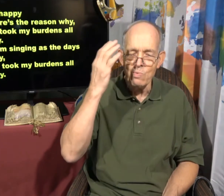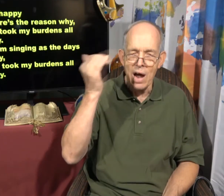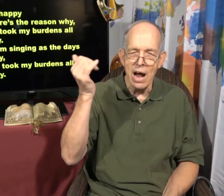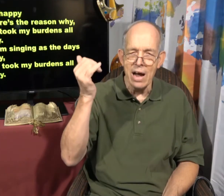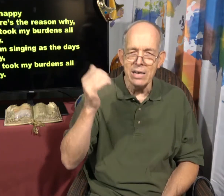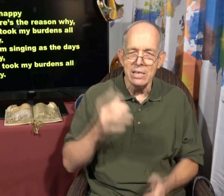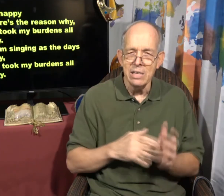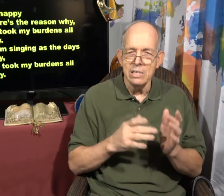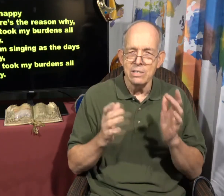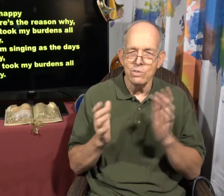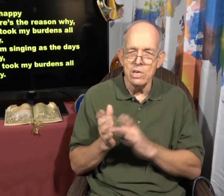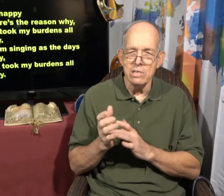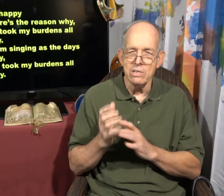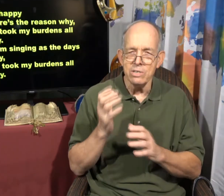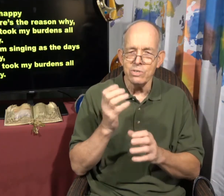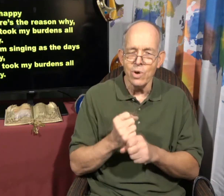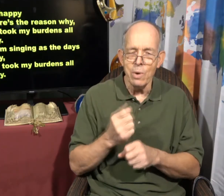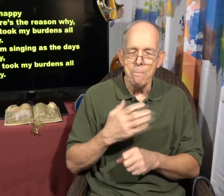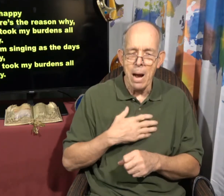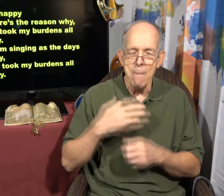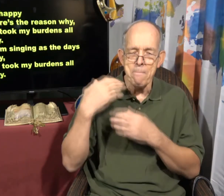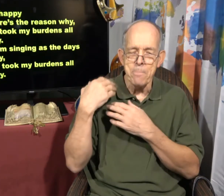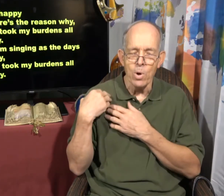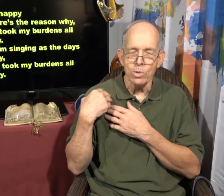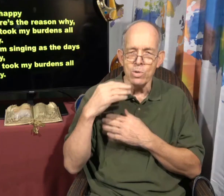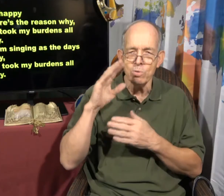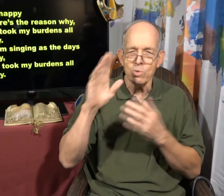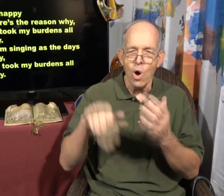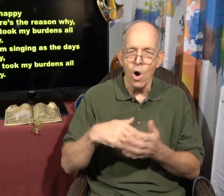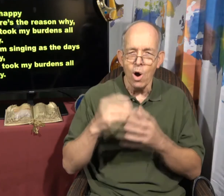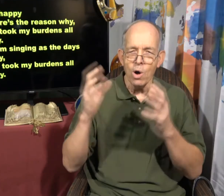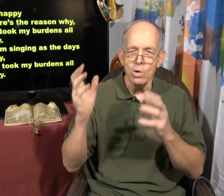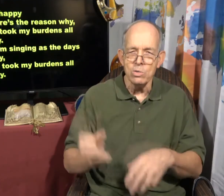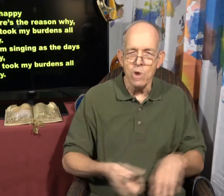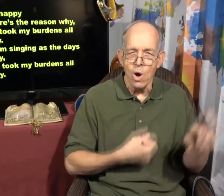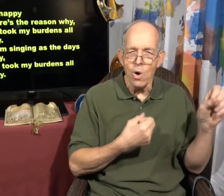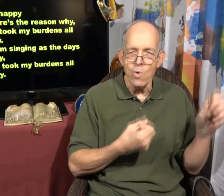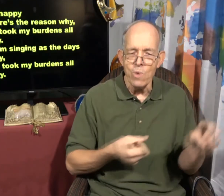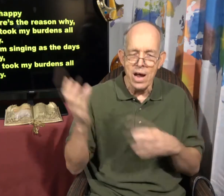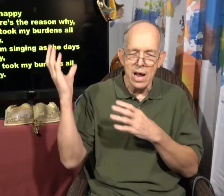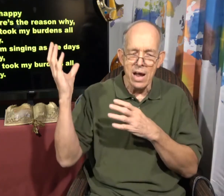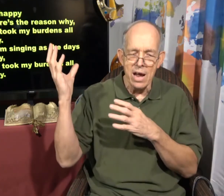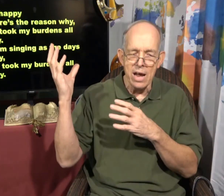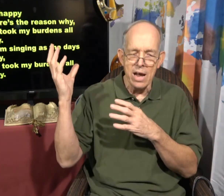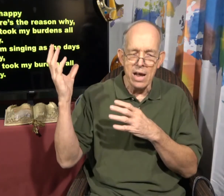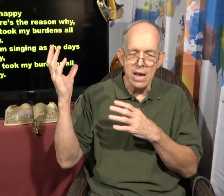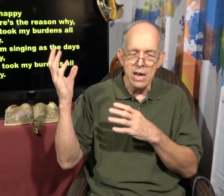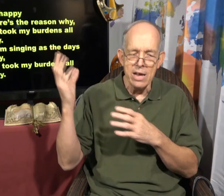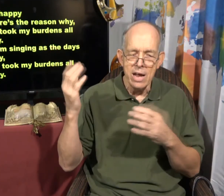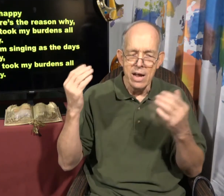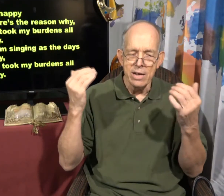I'm so happy, and you, the reason why Jesus took